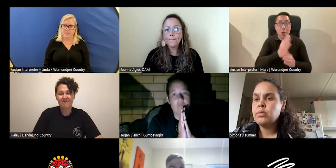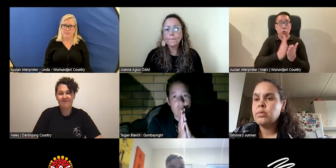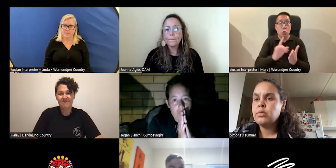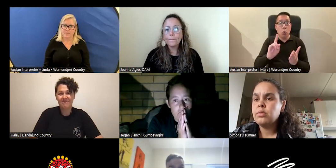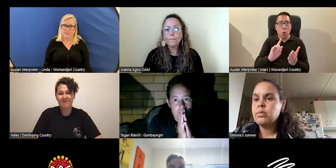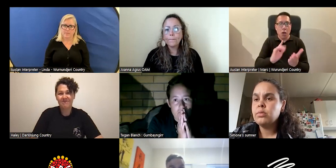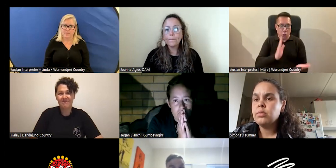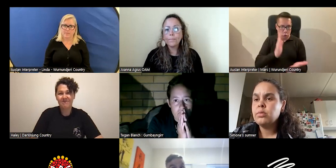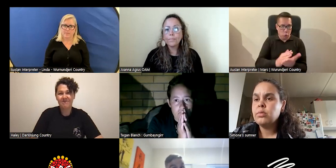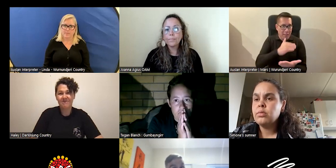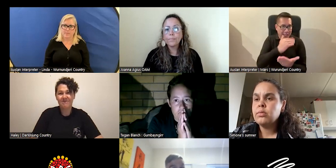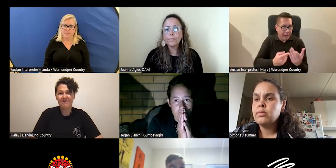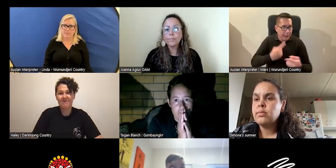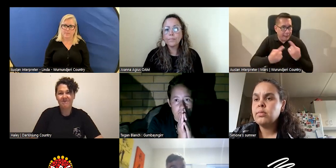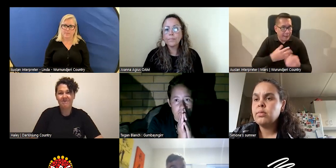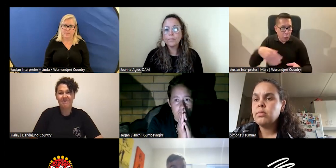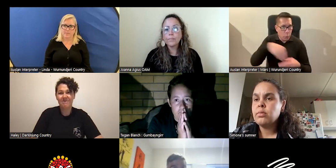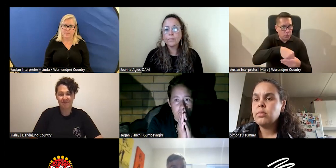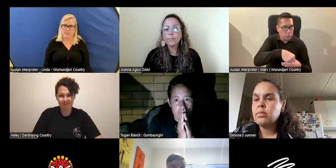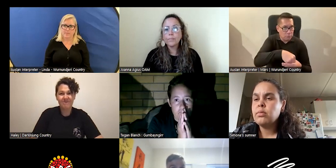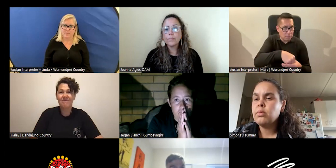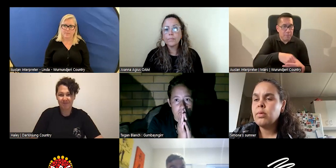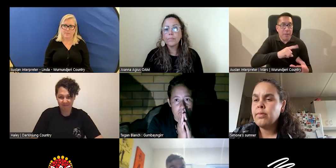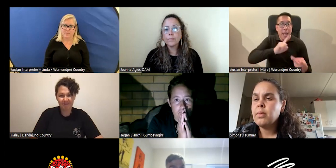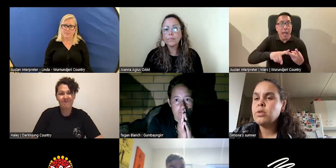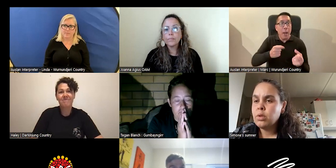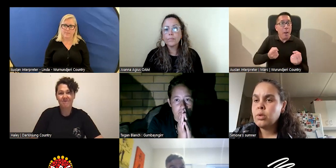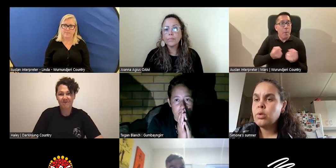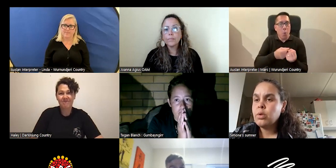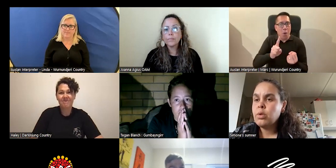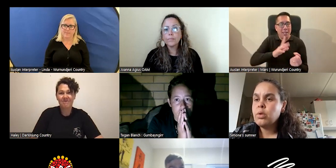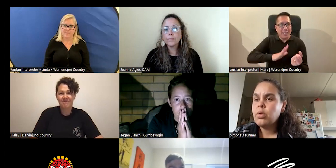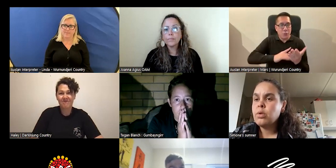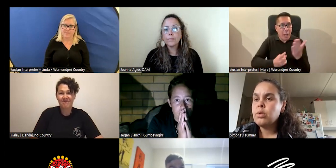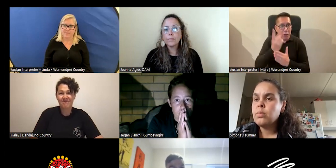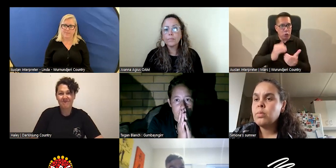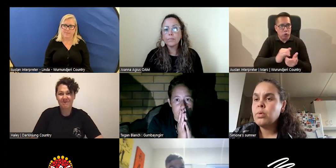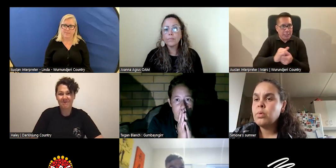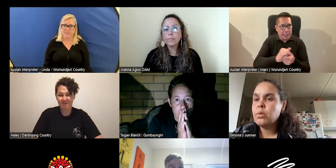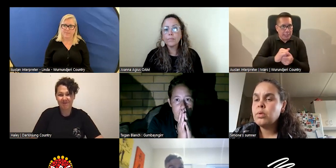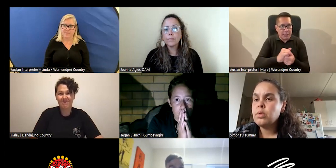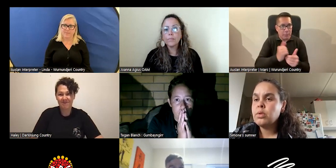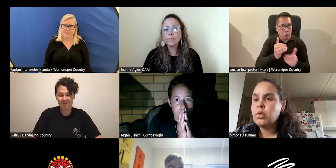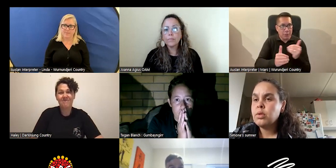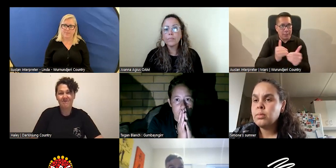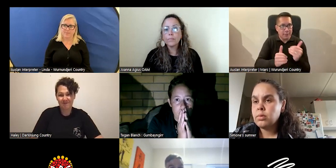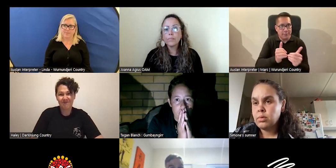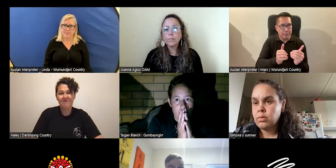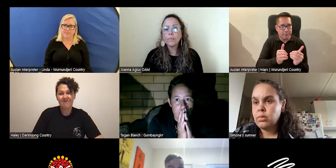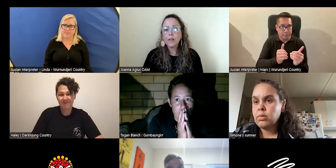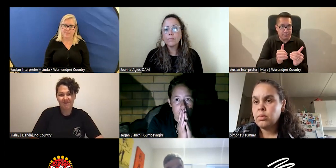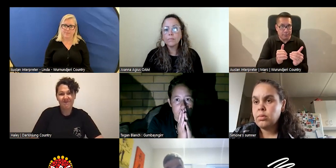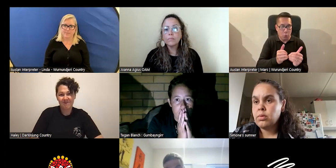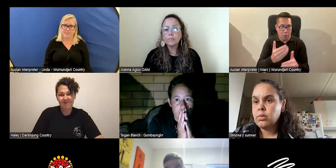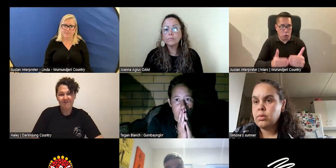telling. It could also support what needs to happen during a treaty conversation or a treaty process down the track, right?